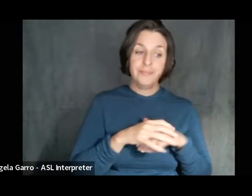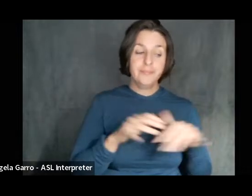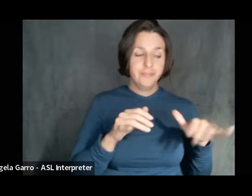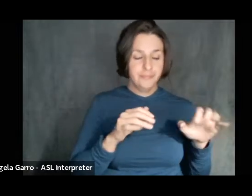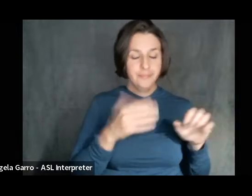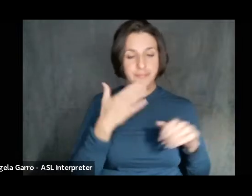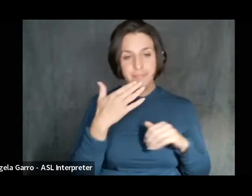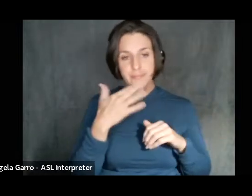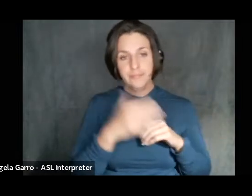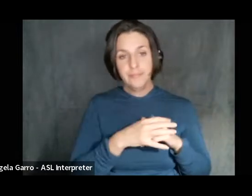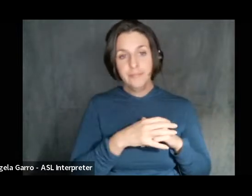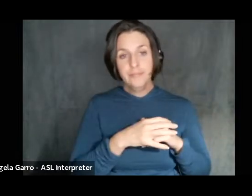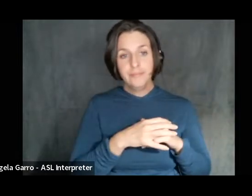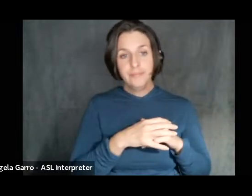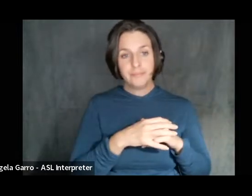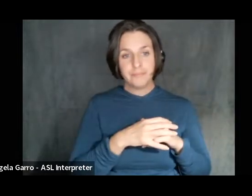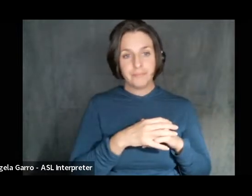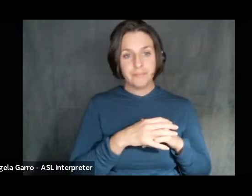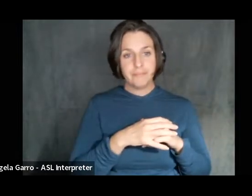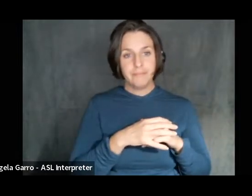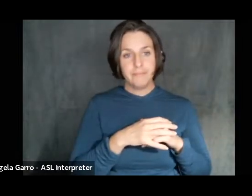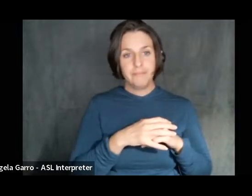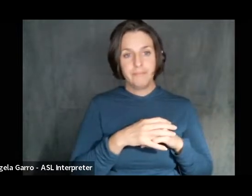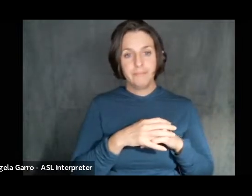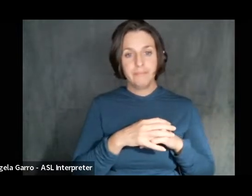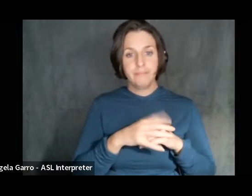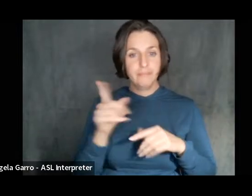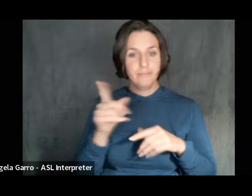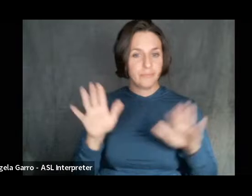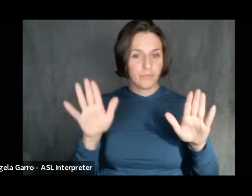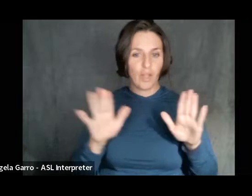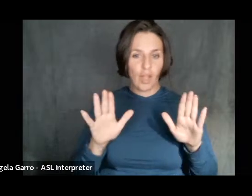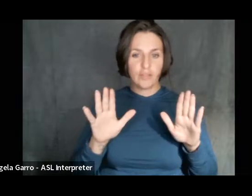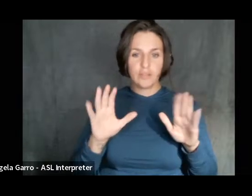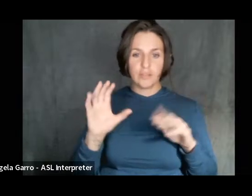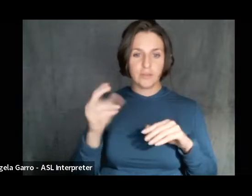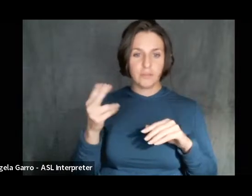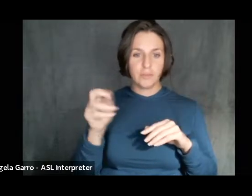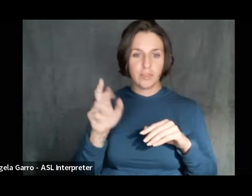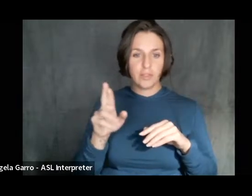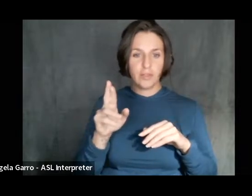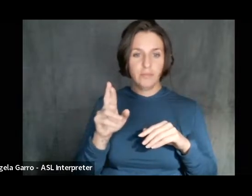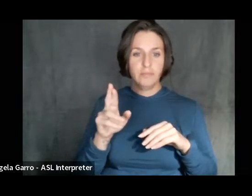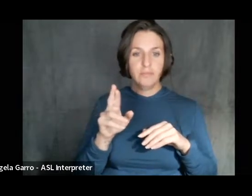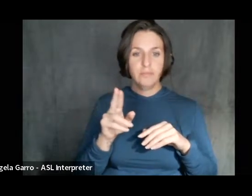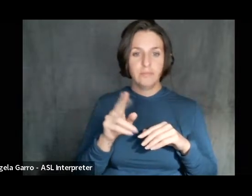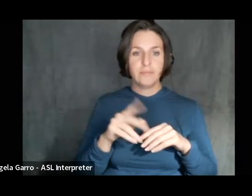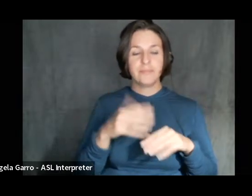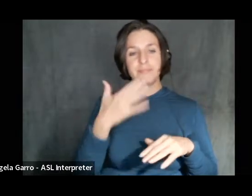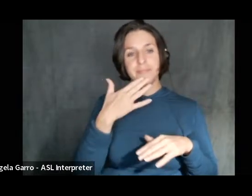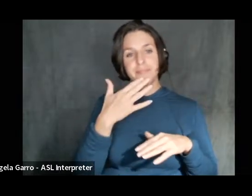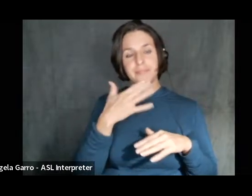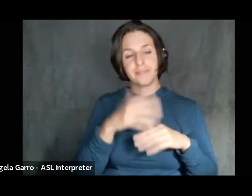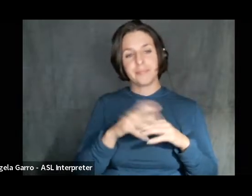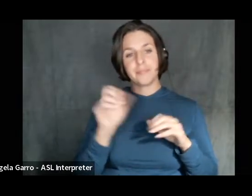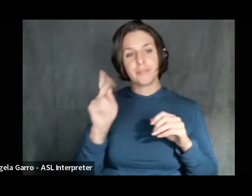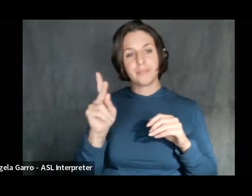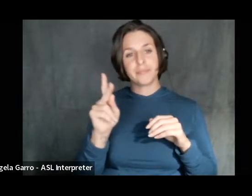you. You're awesome, Shar. I got you. Thanks. There you go.